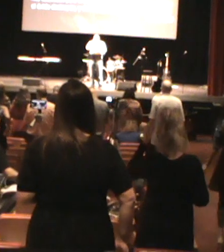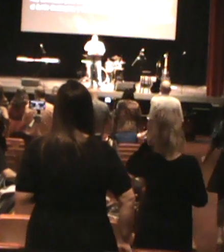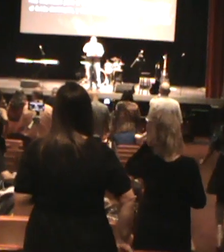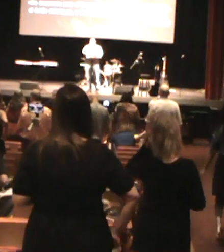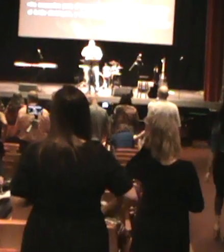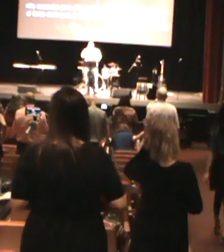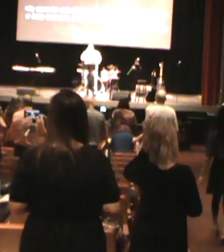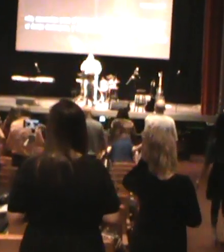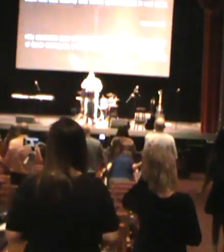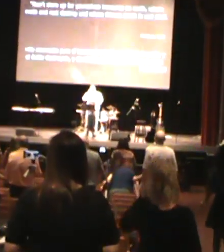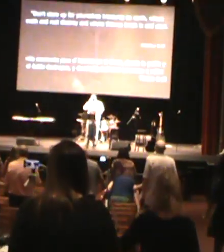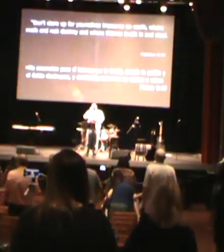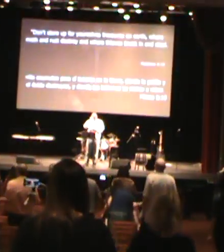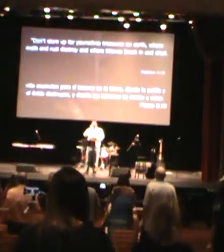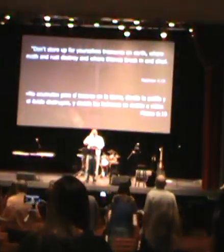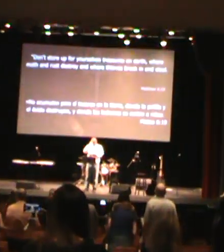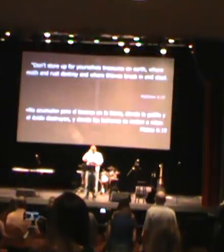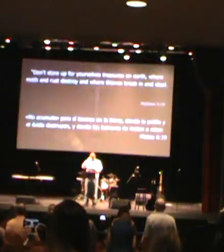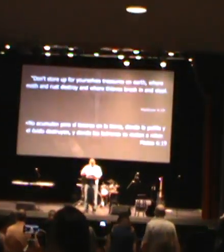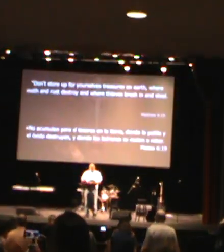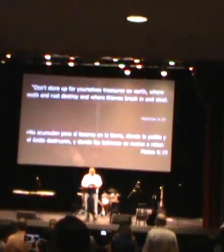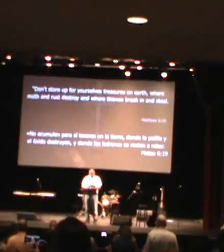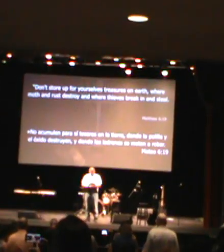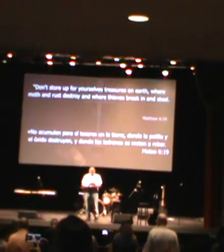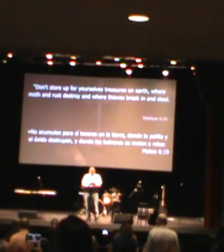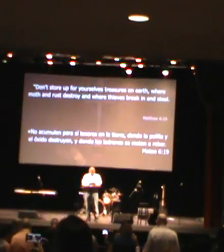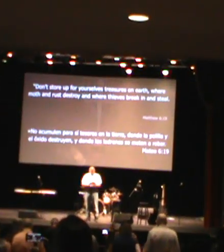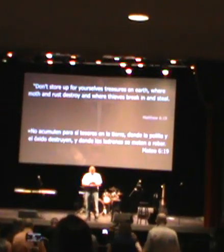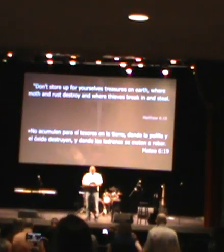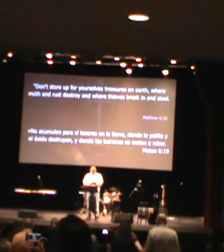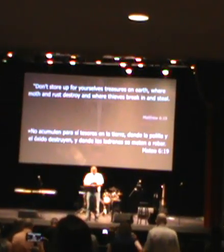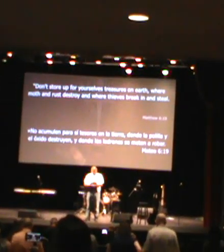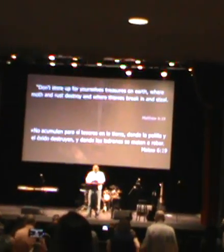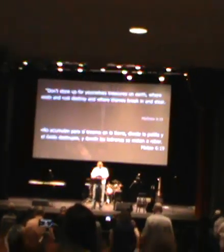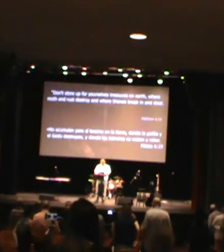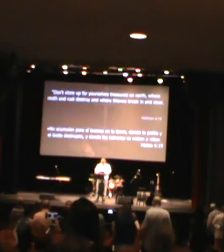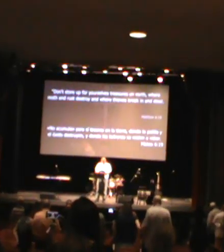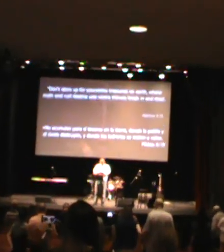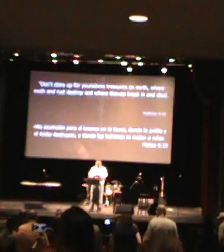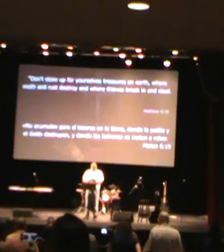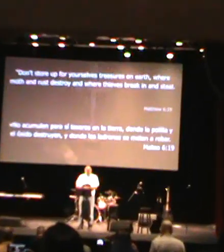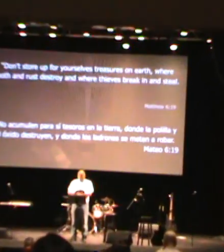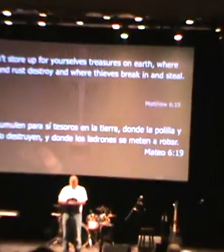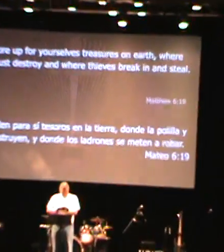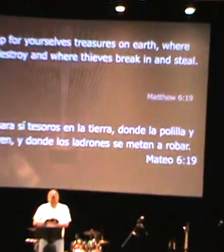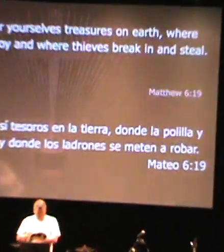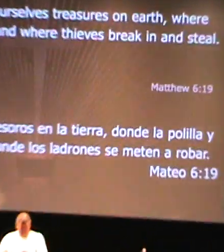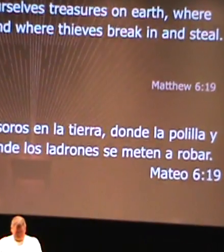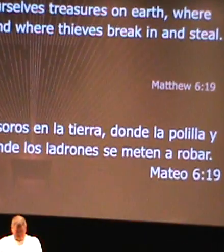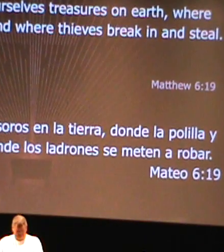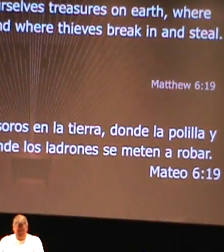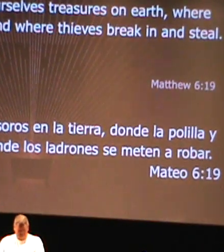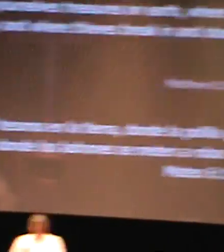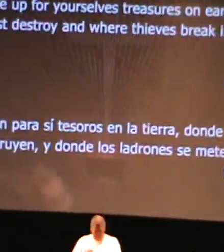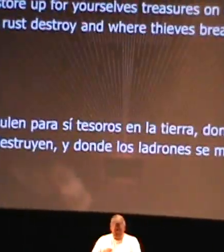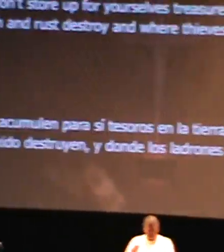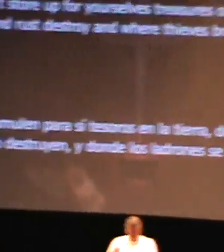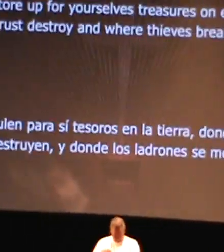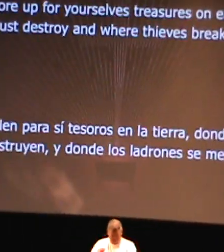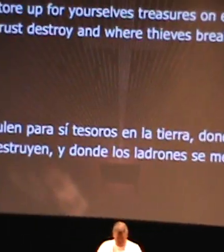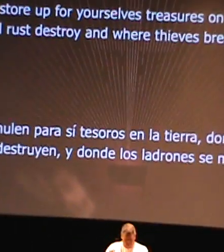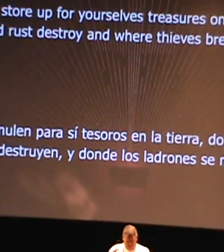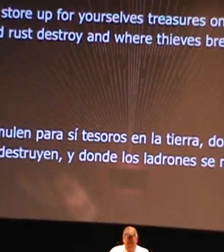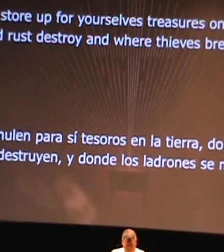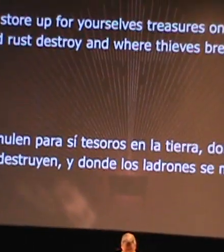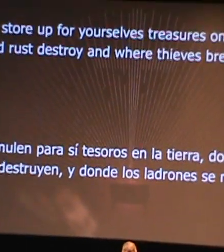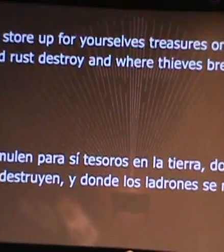through 24. The Word says, "Don't store up for yourselves treasures on earth where moth and